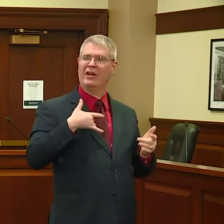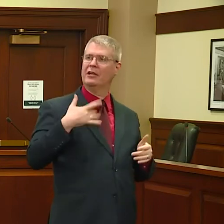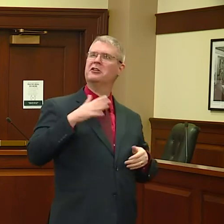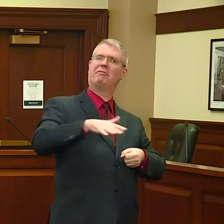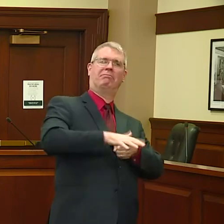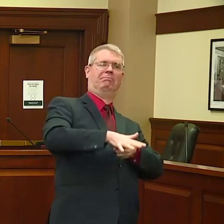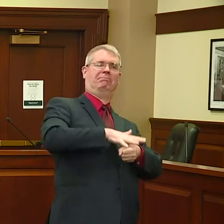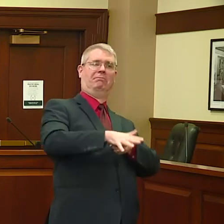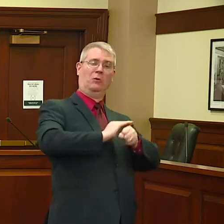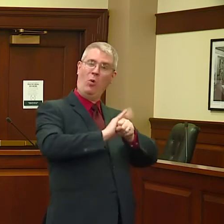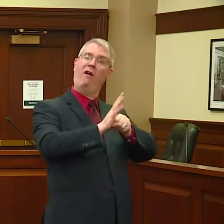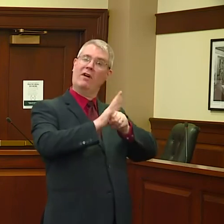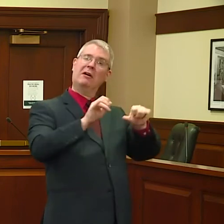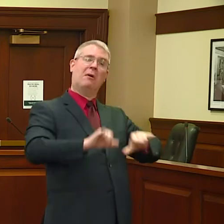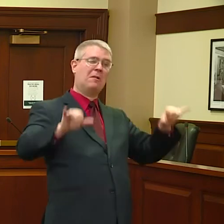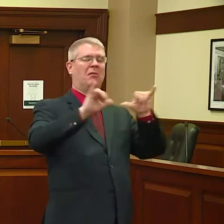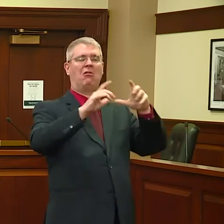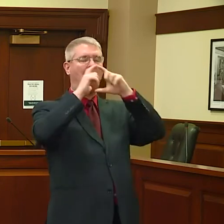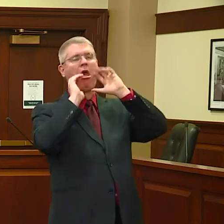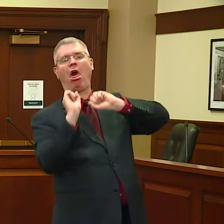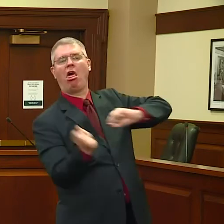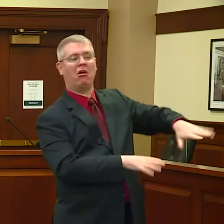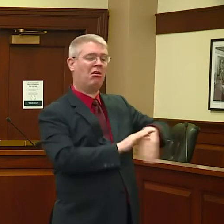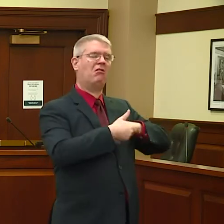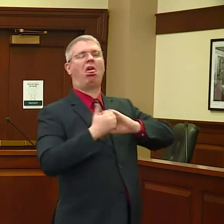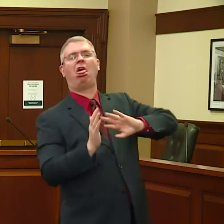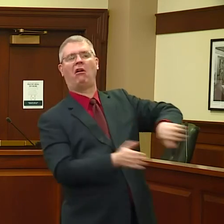guard down, especially not in the coming months.